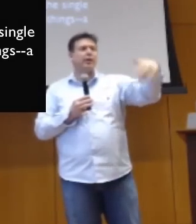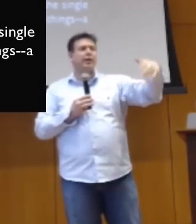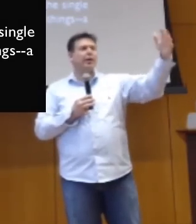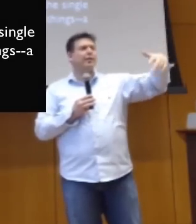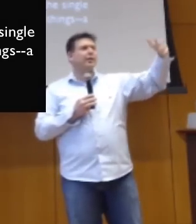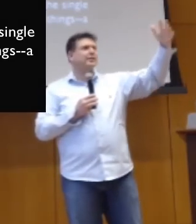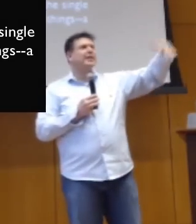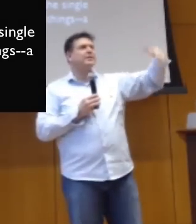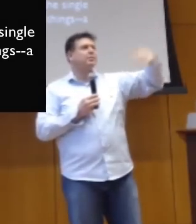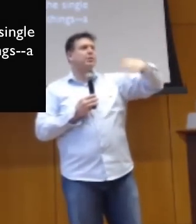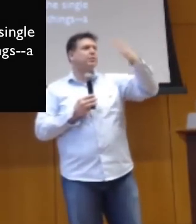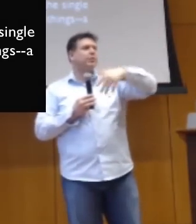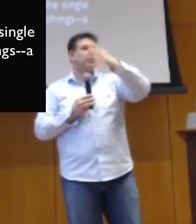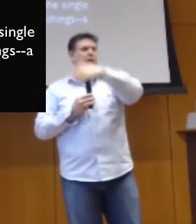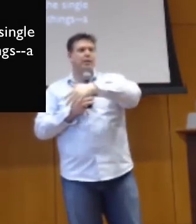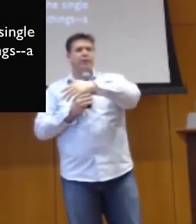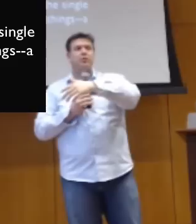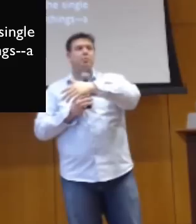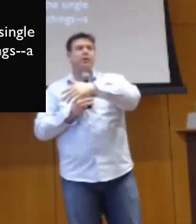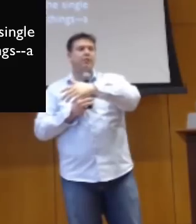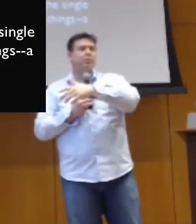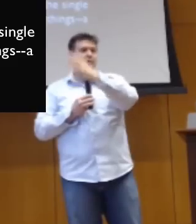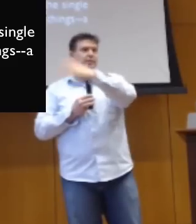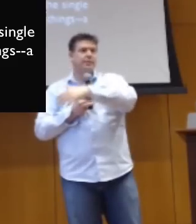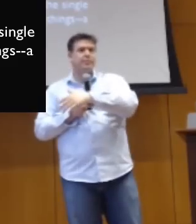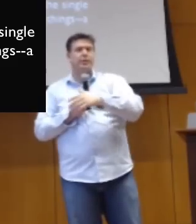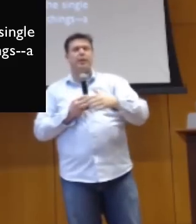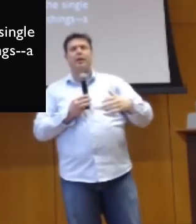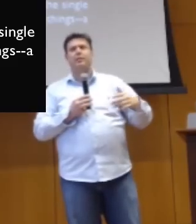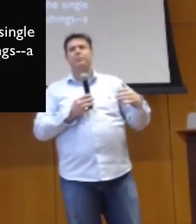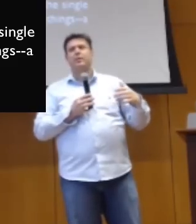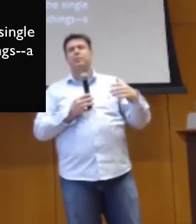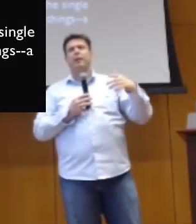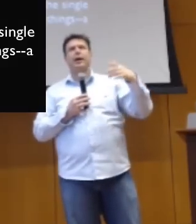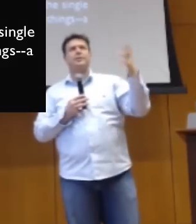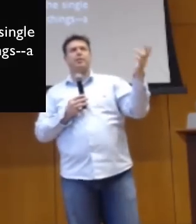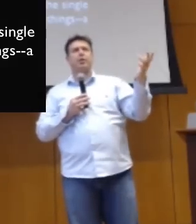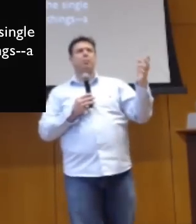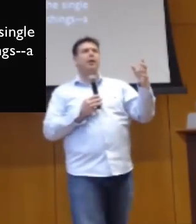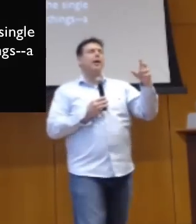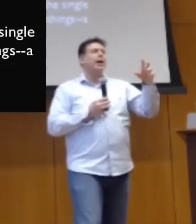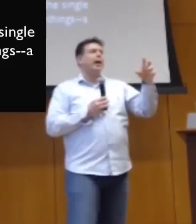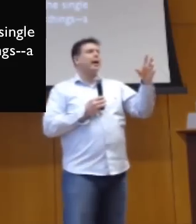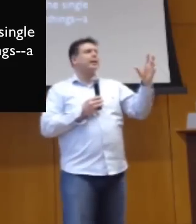that lists a bunch of different fingerspelled alphabets by Simon Carmel. And